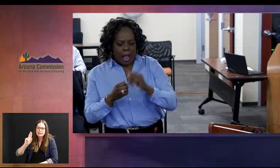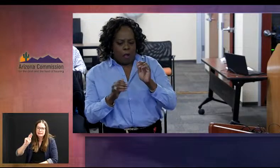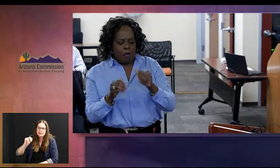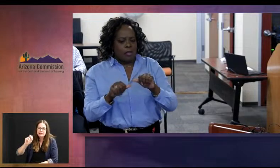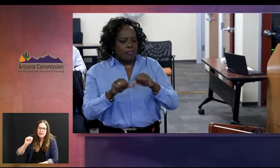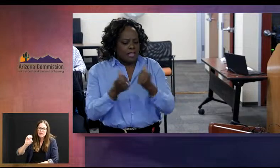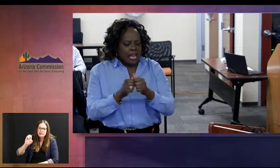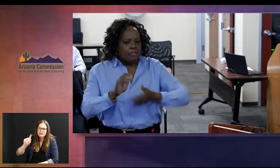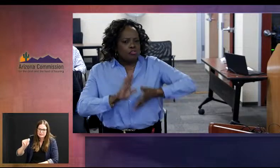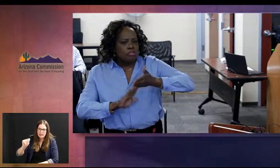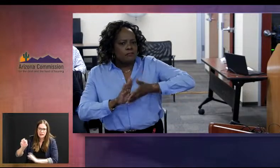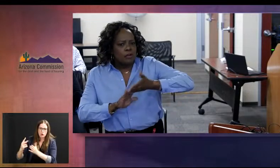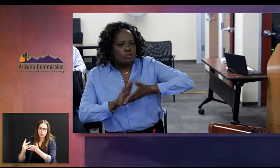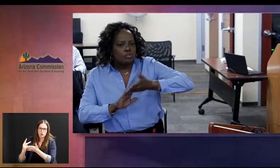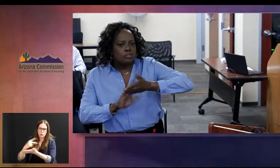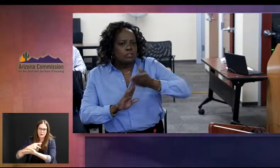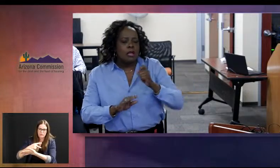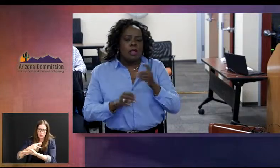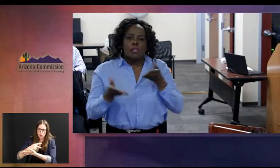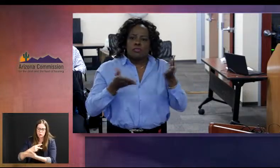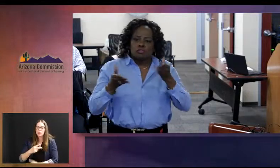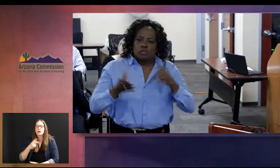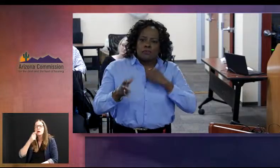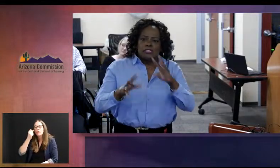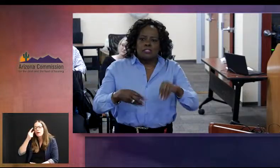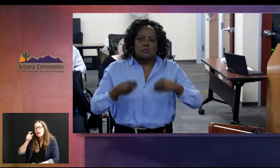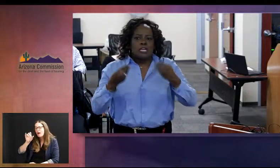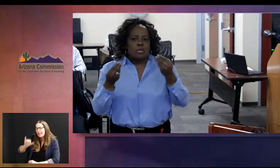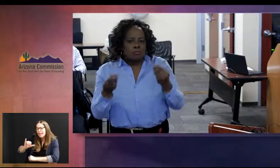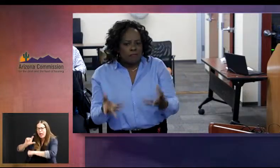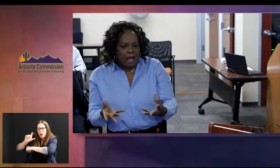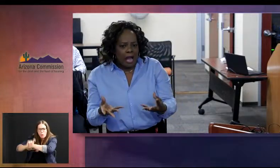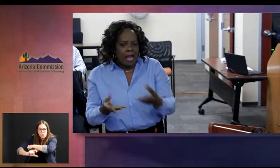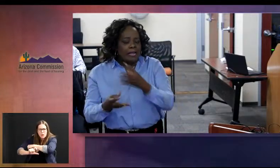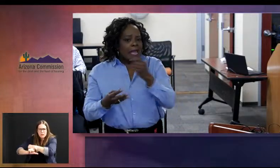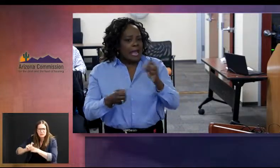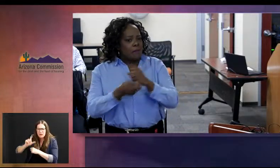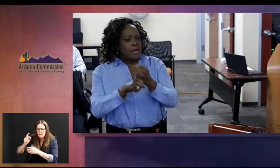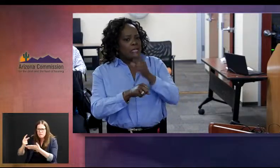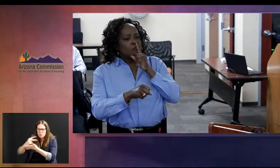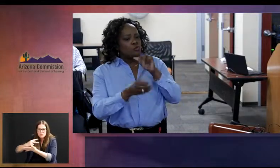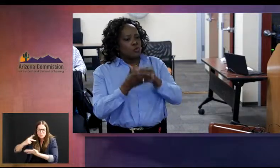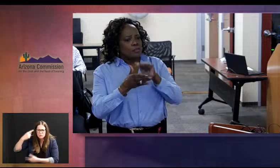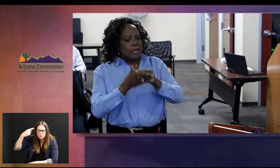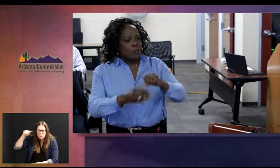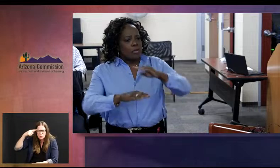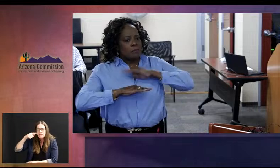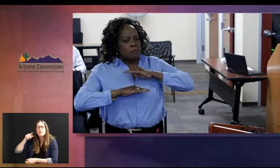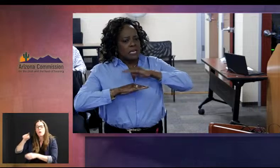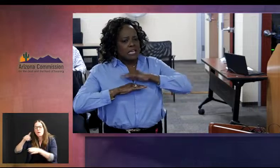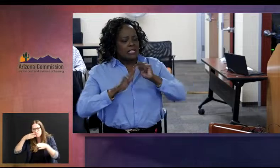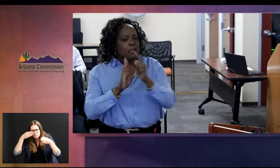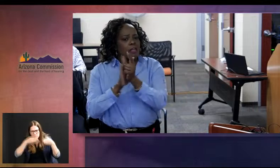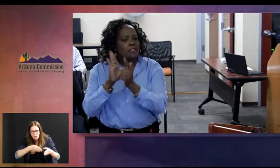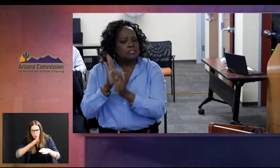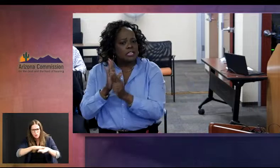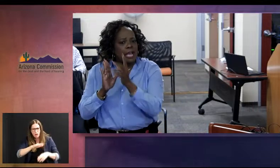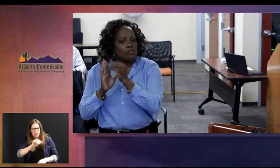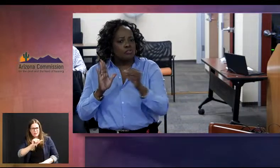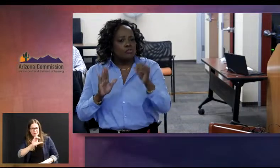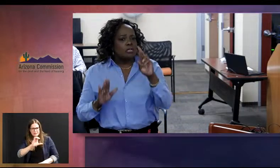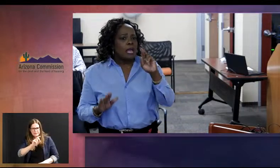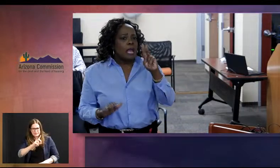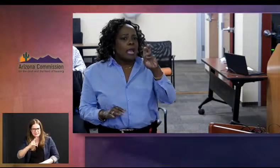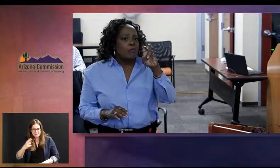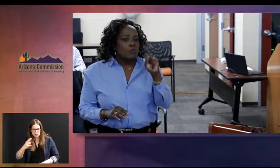That review is related to how the agency runs and the services that we provide to make sure that